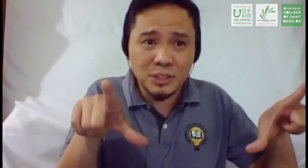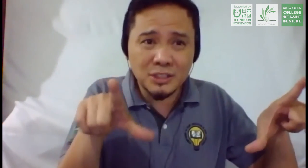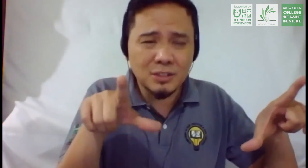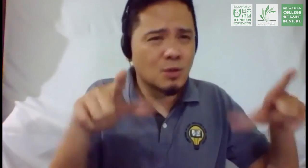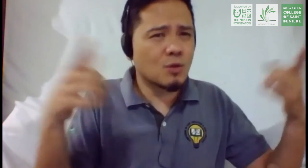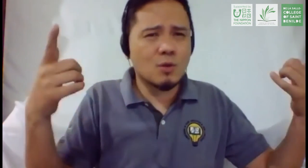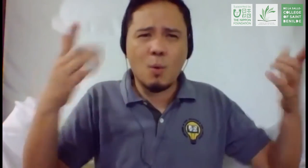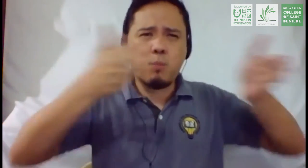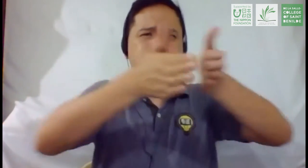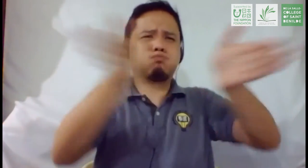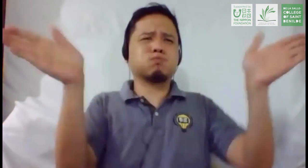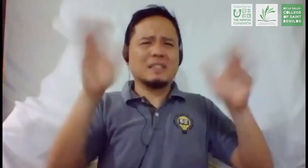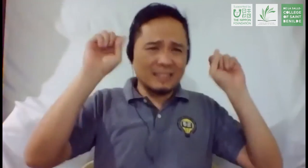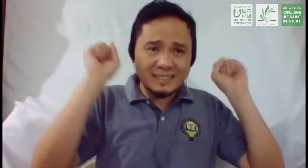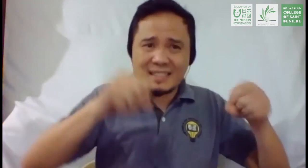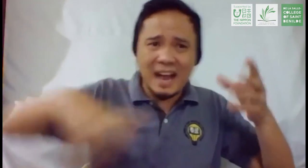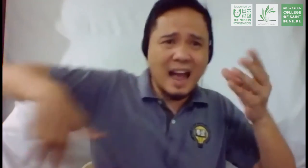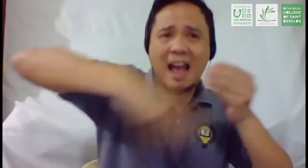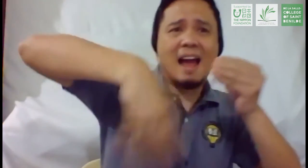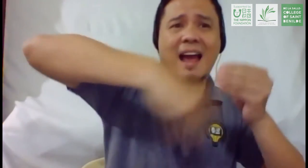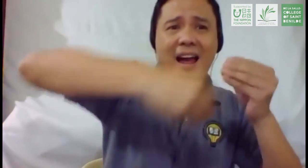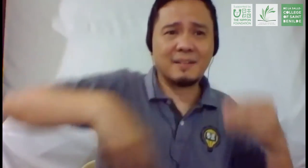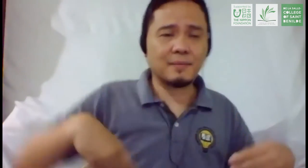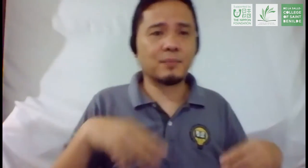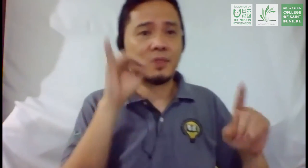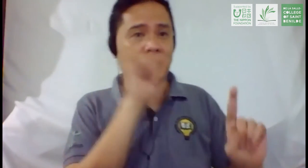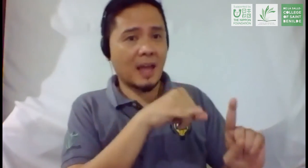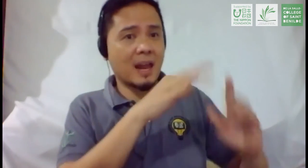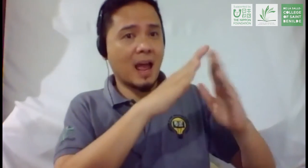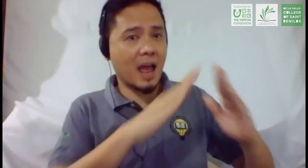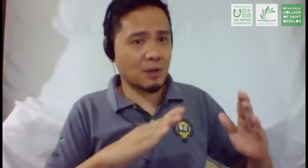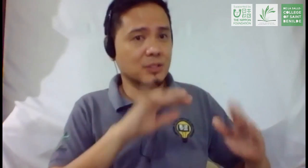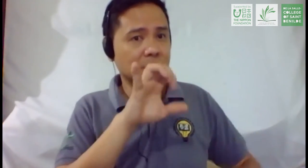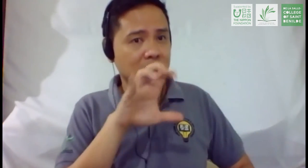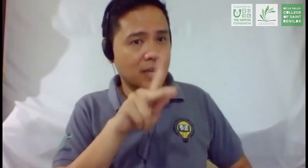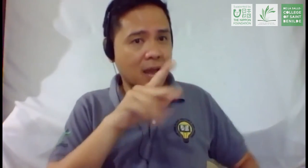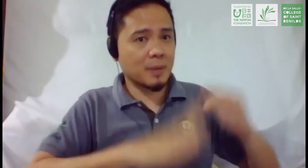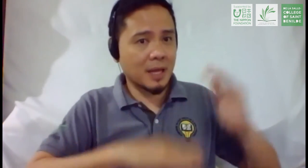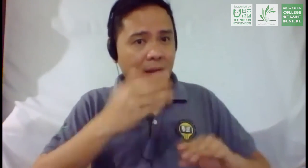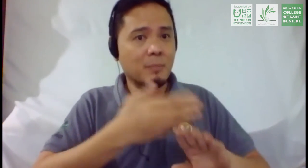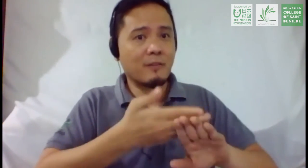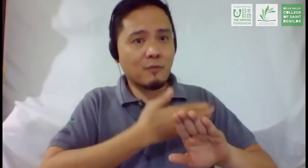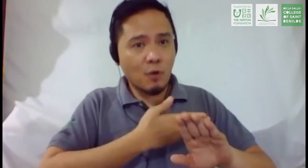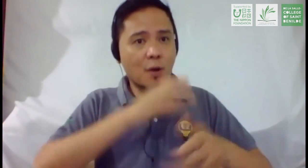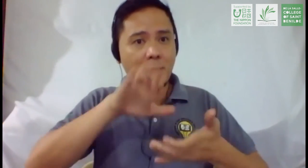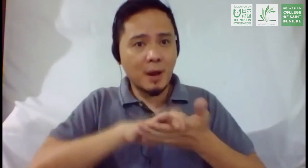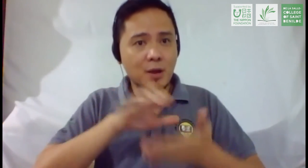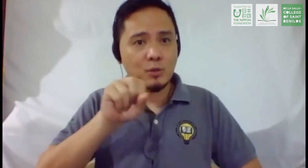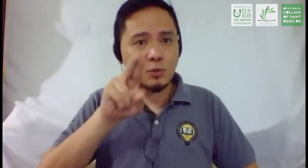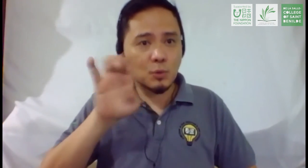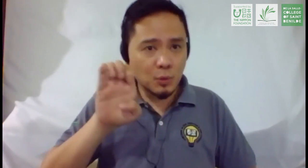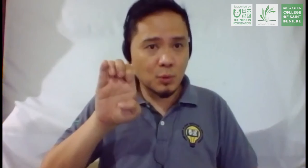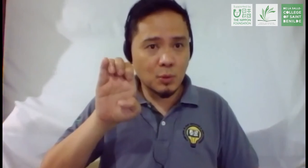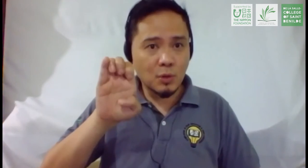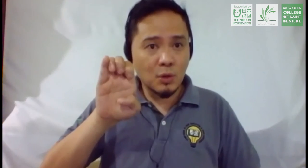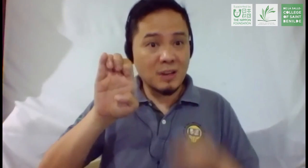sentence. So this is the house that Jack built before he married Sue, who was his second